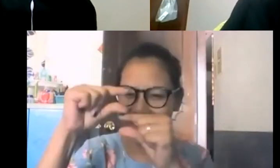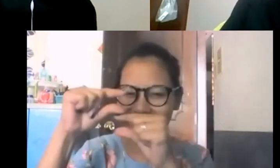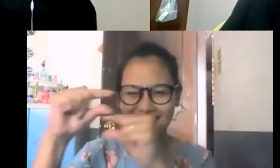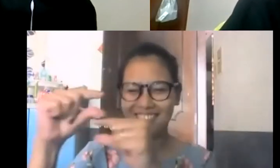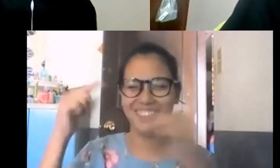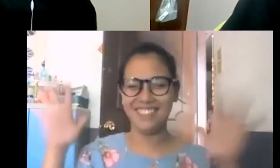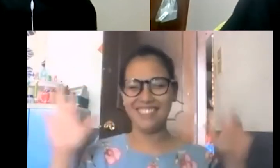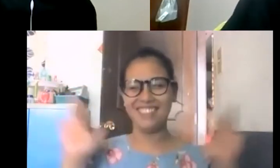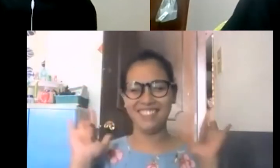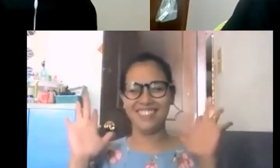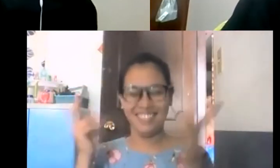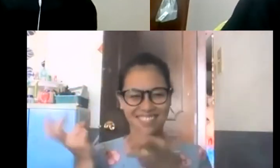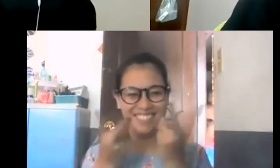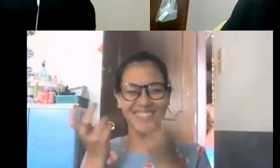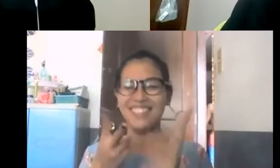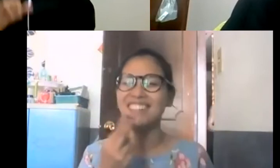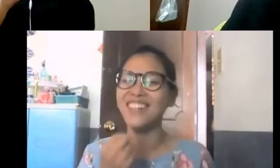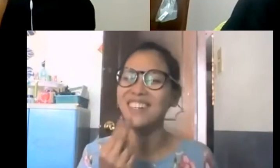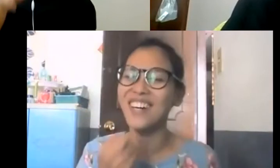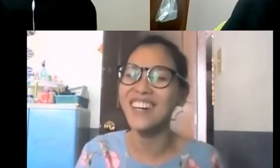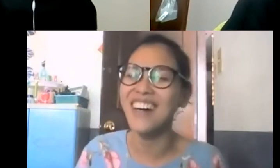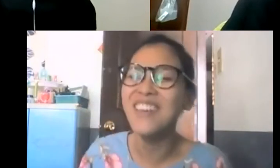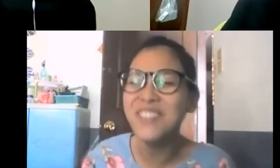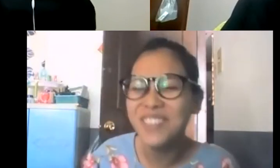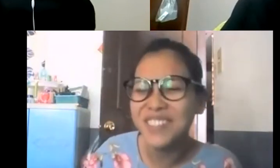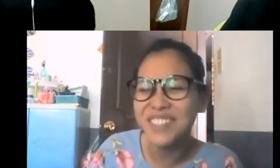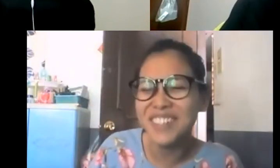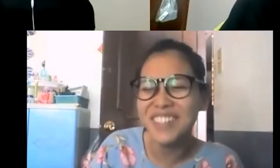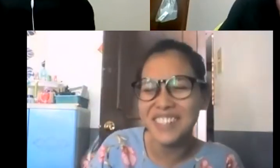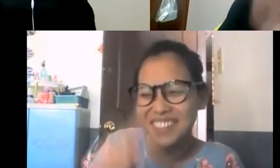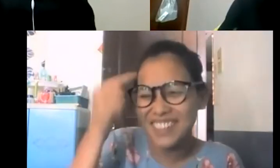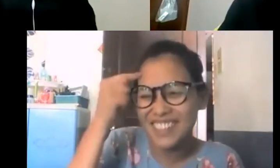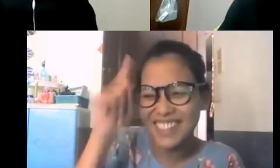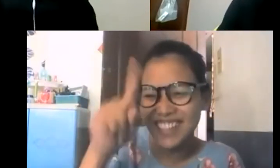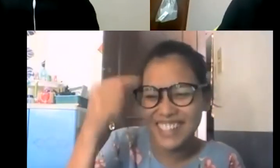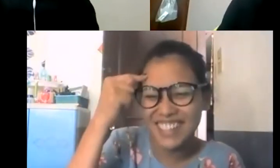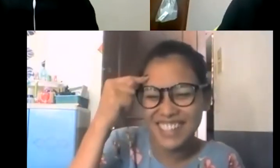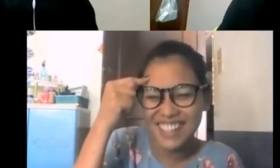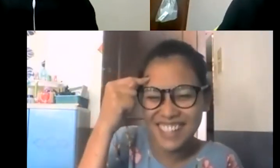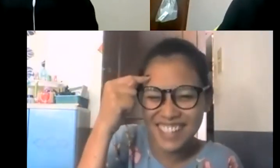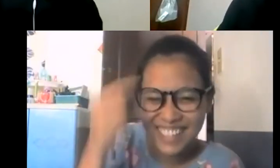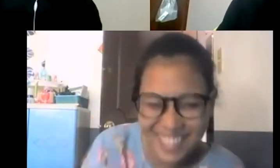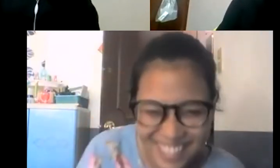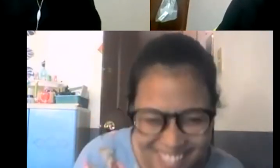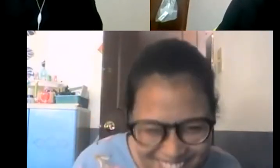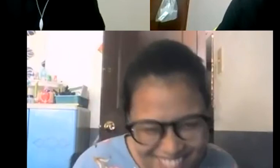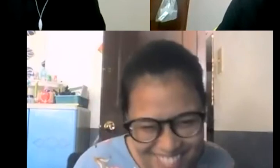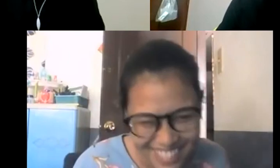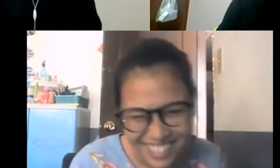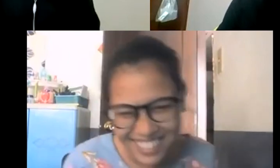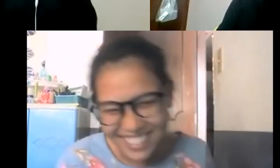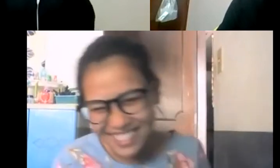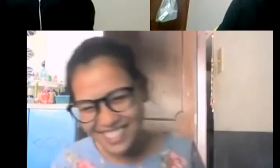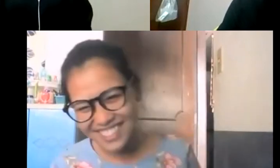And perhaps we can do like some sort of other visual just to make it cuter. What do you